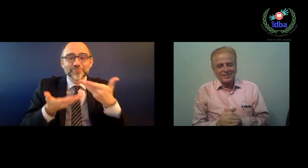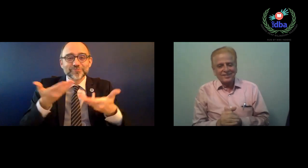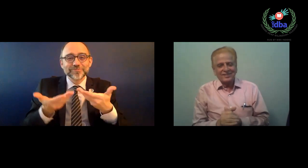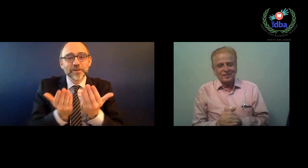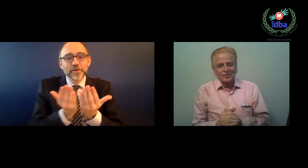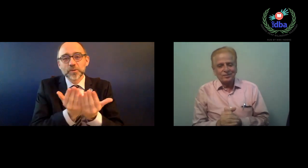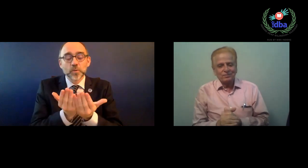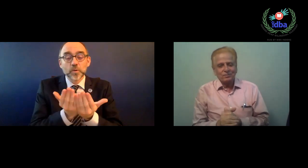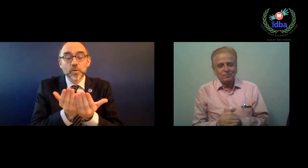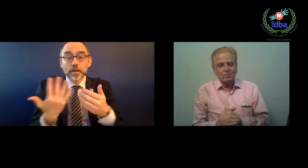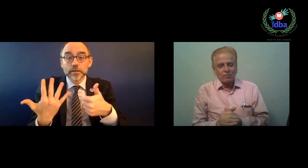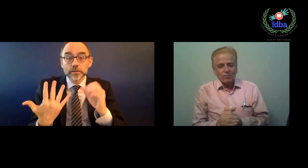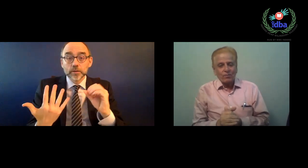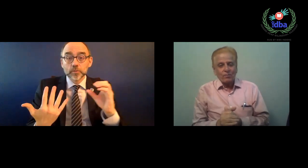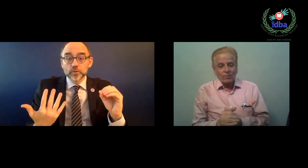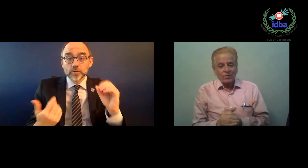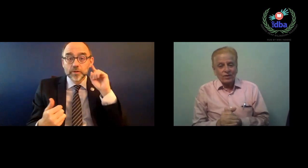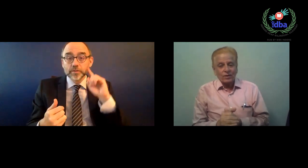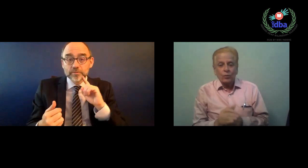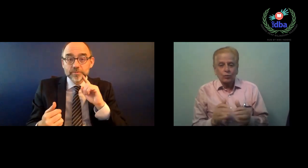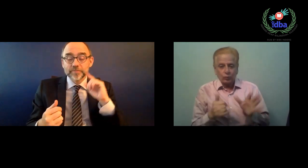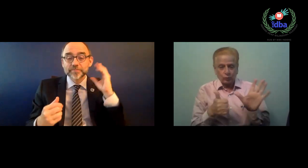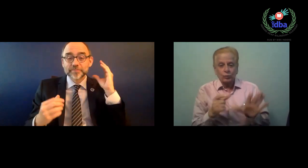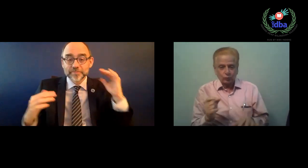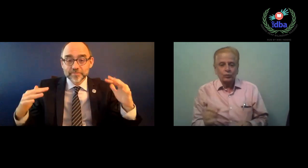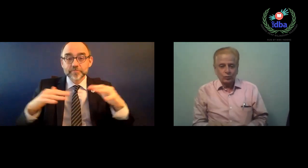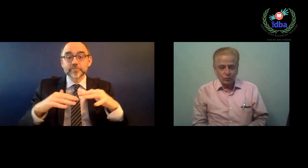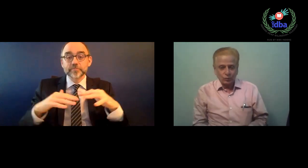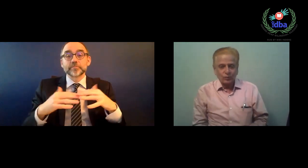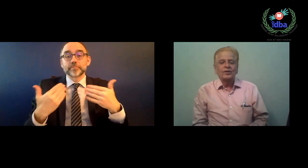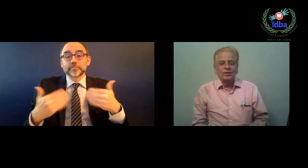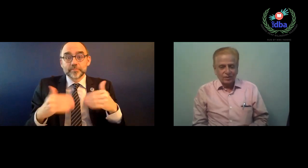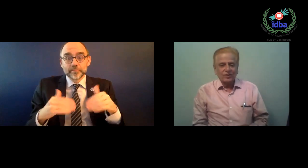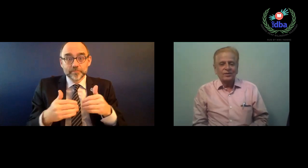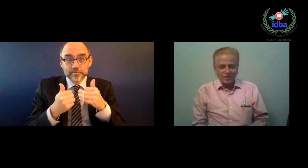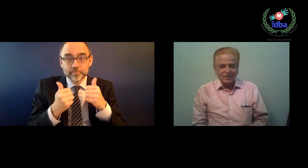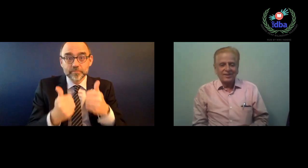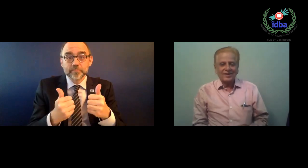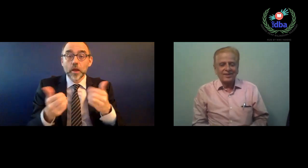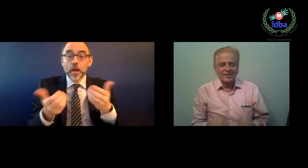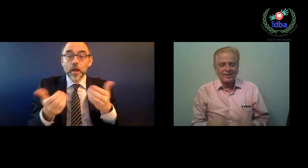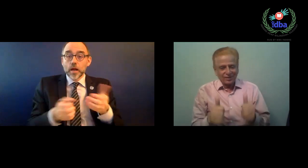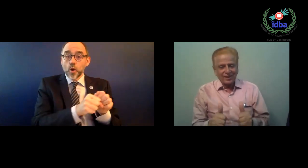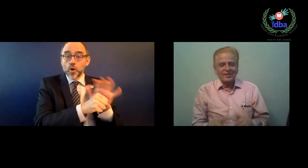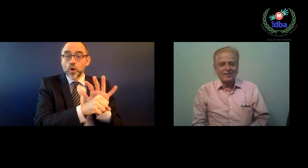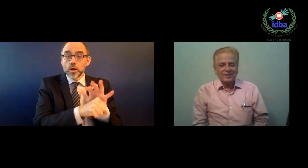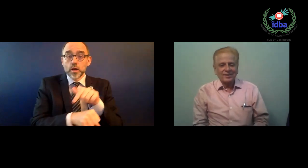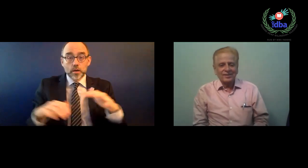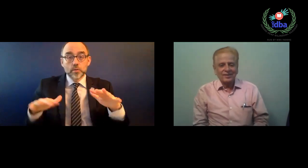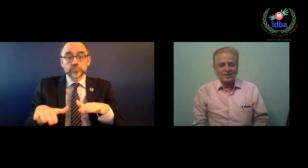also equally happy, and you just told me about your school that you have got 600 deaf students, and that's a big number. Due